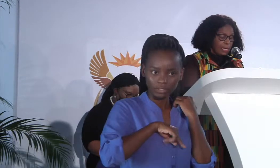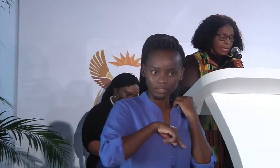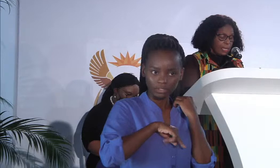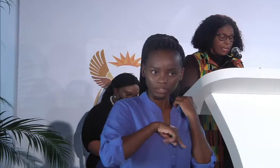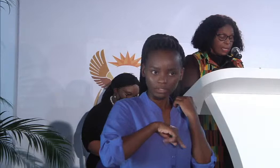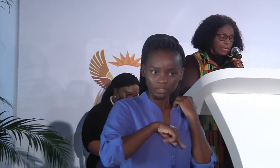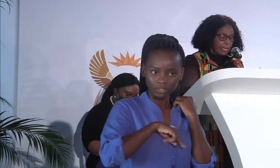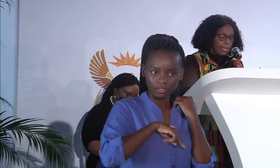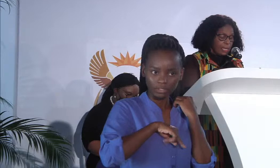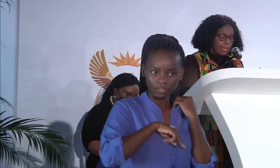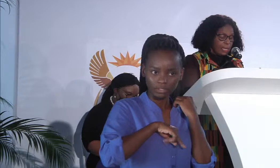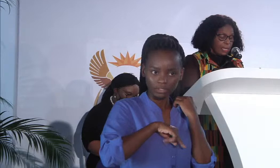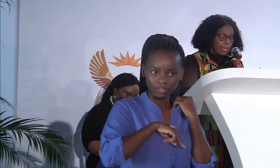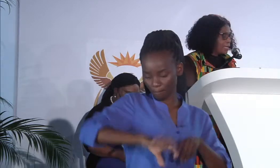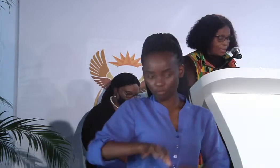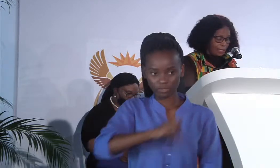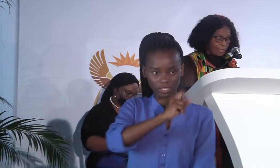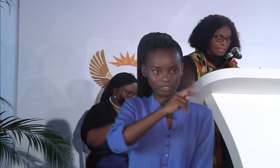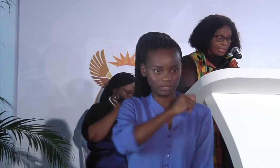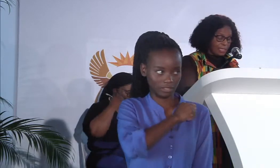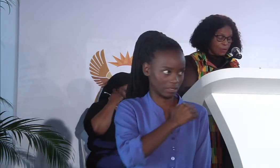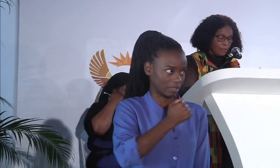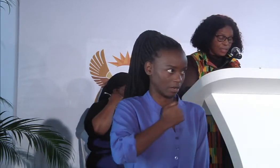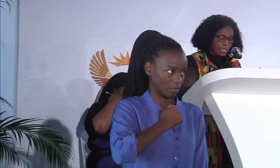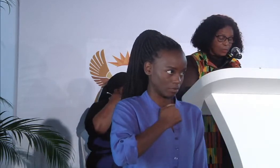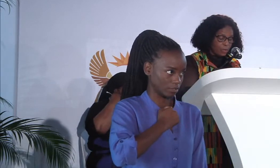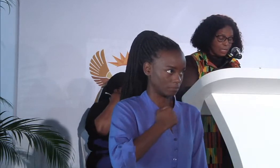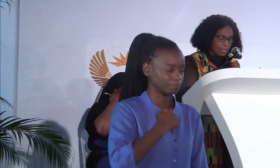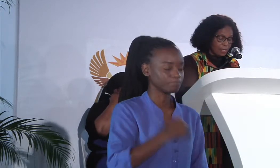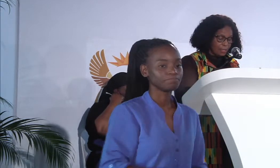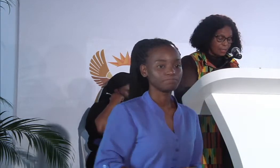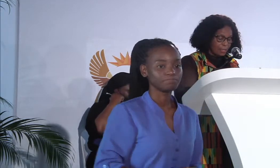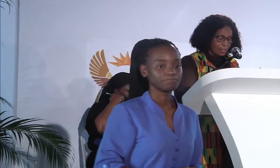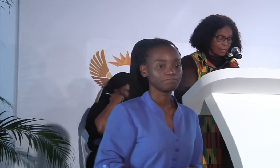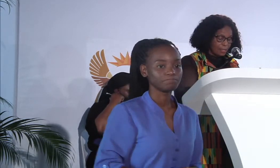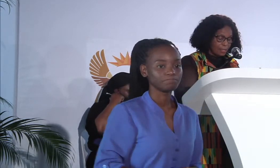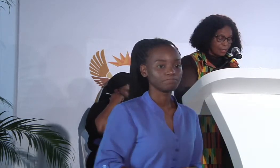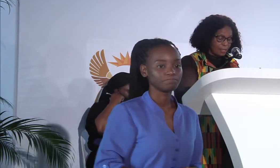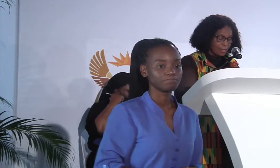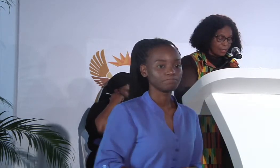In the province, the city of eThekwini